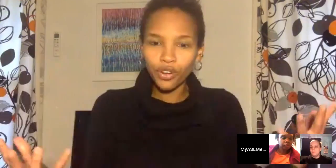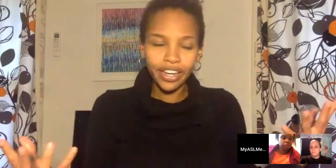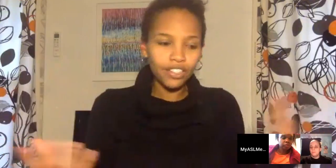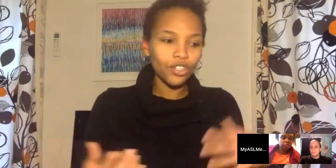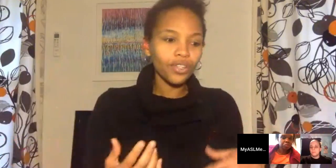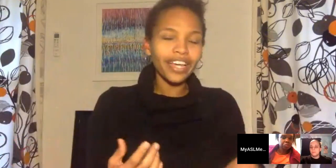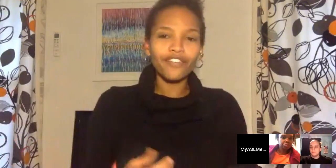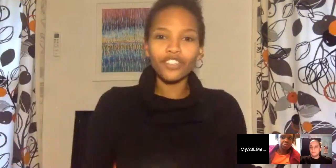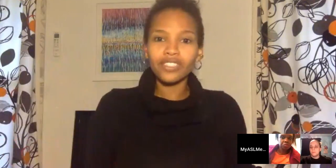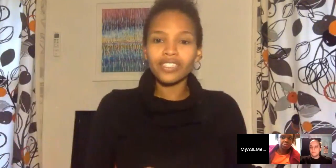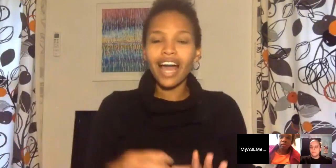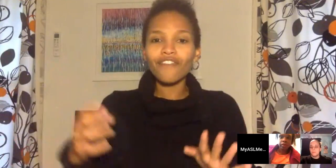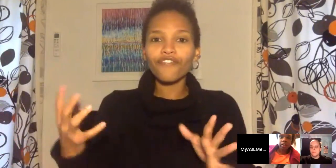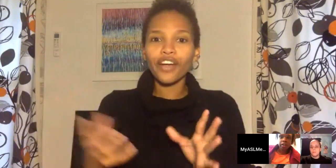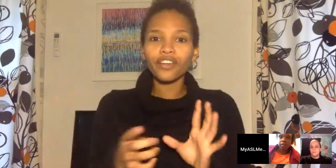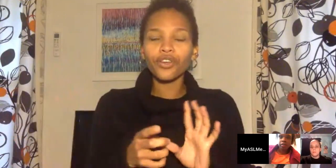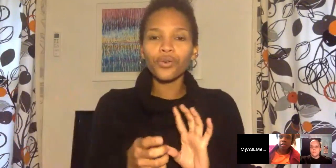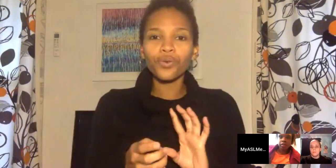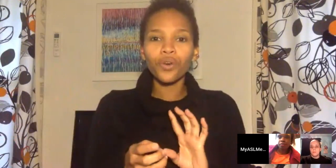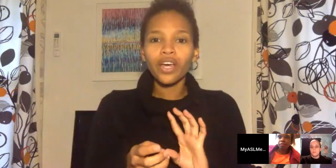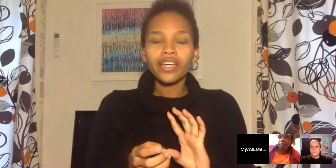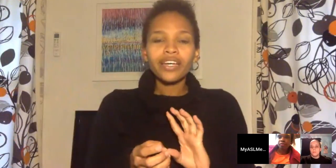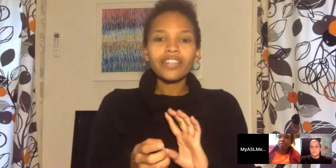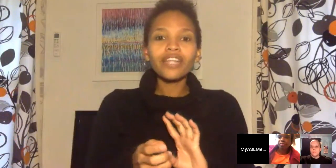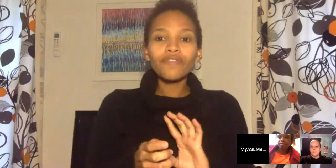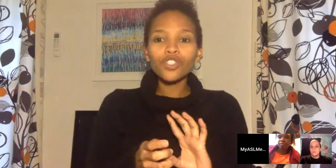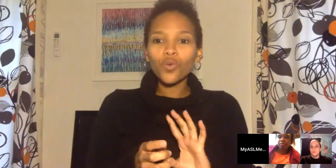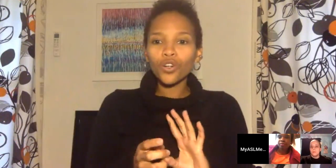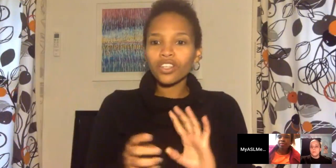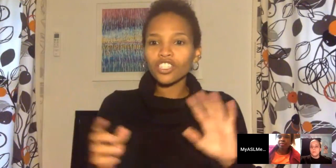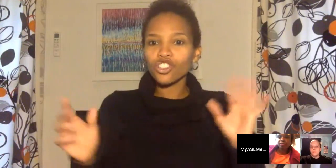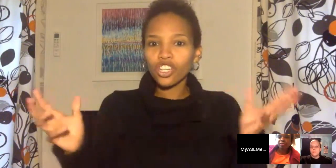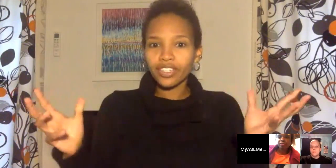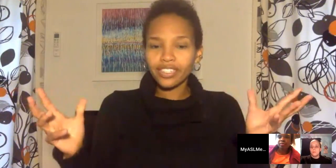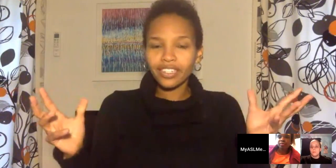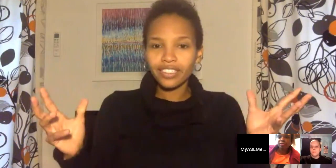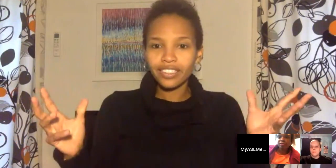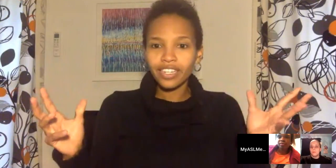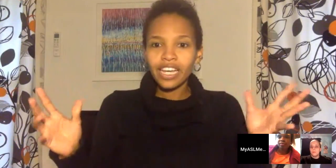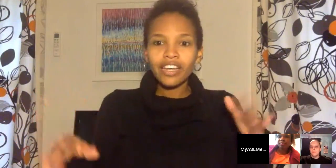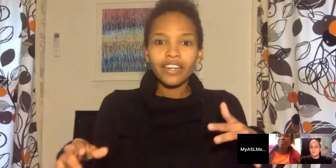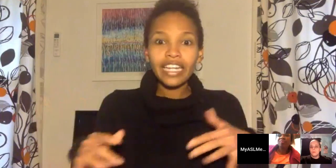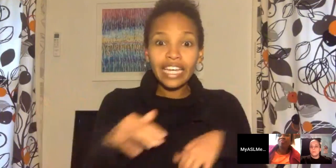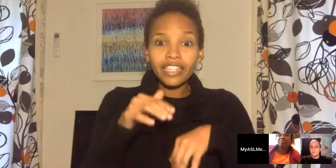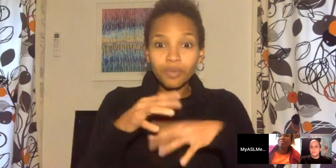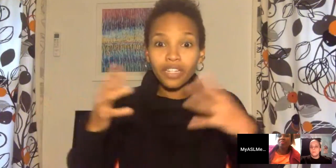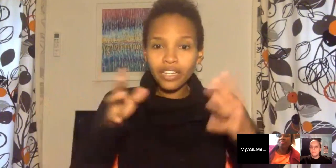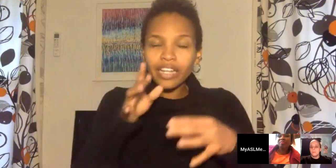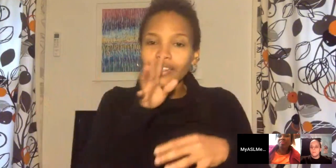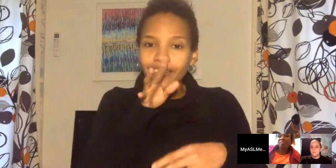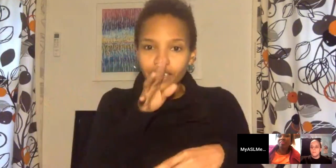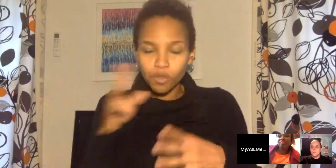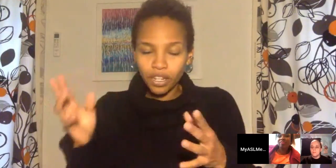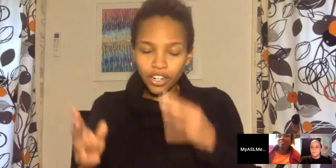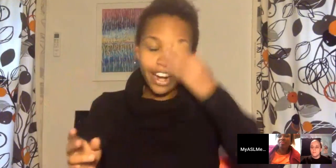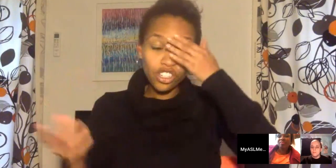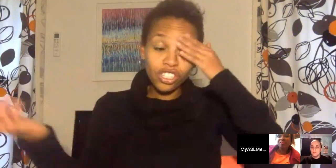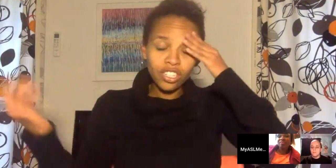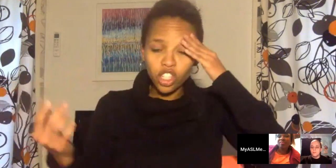right? So, like for instance, I have a friend who loves the word legit, an English speaker. Actually, she's an interpreter